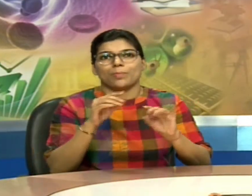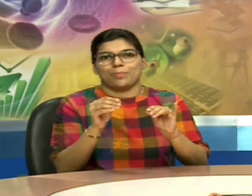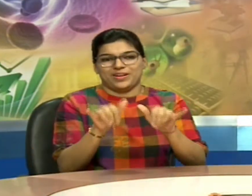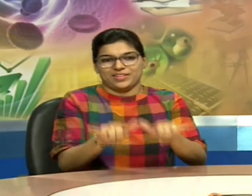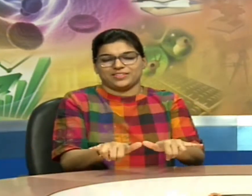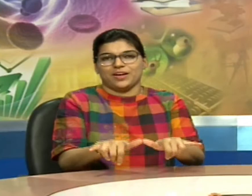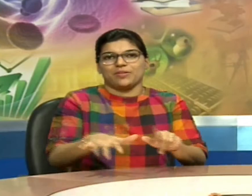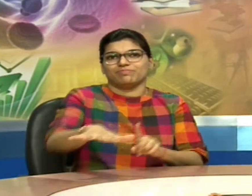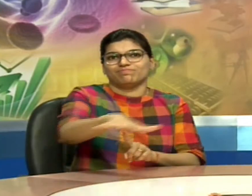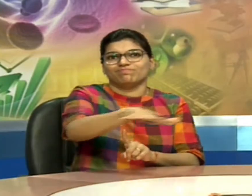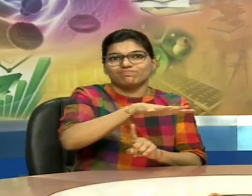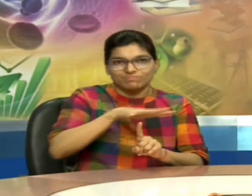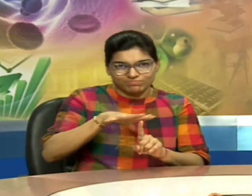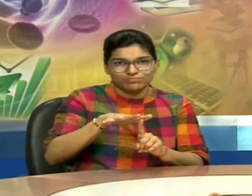so we must take care of it,